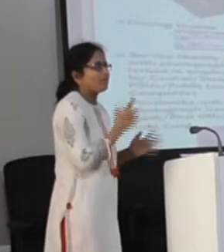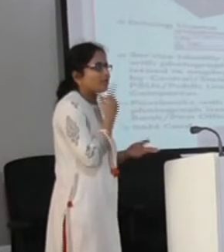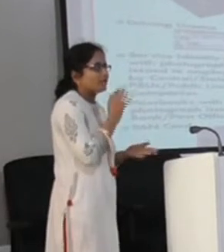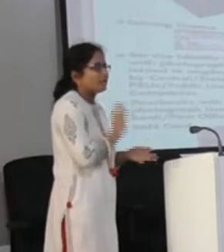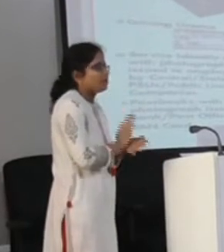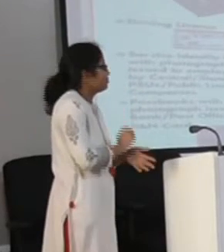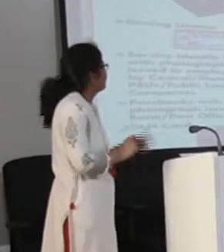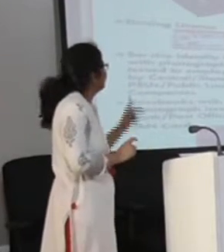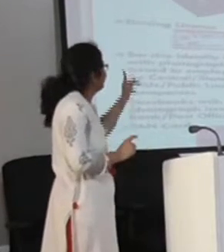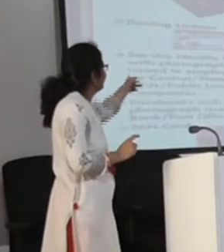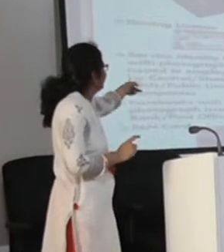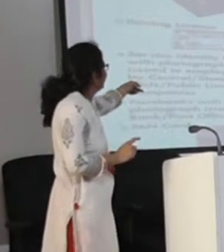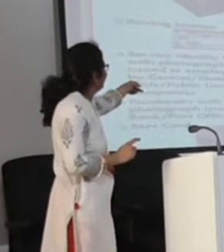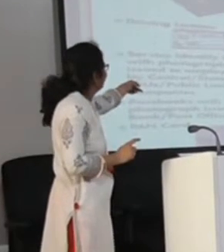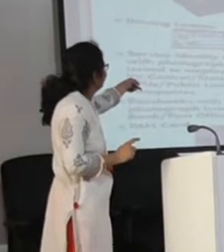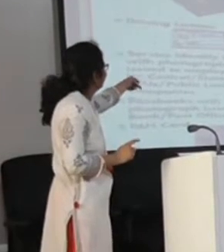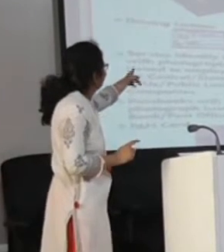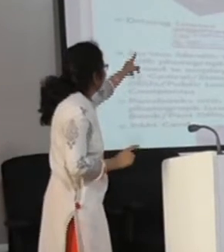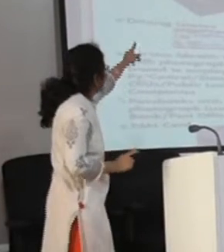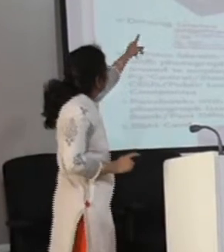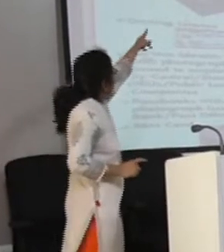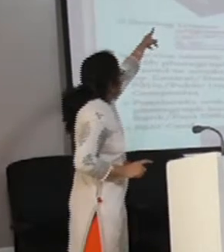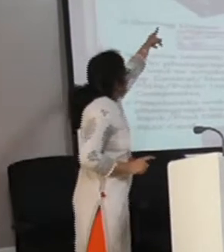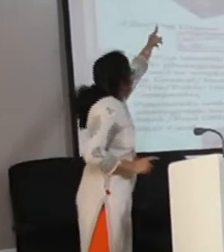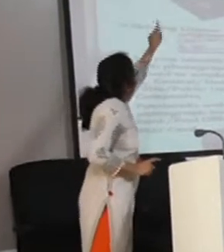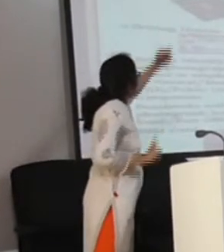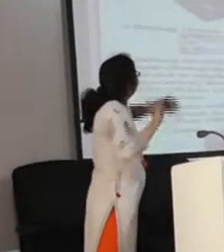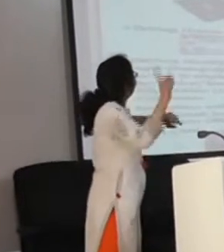are Epic card,